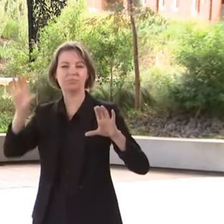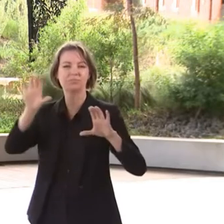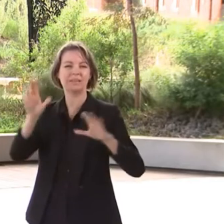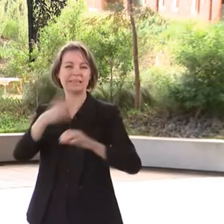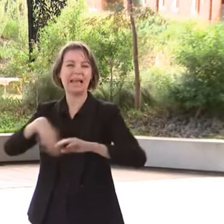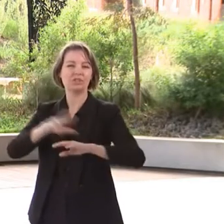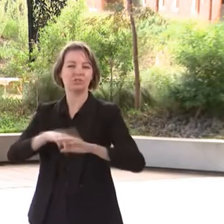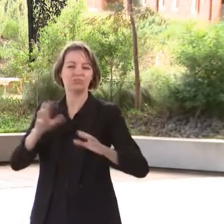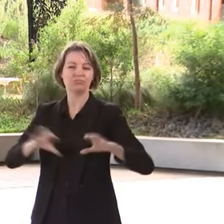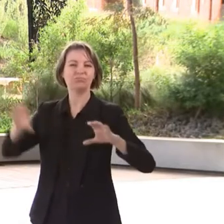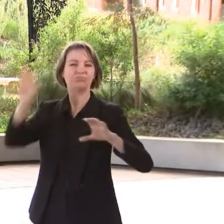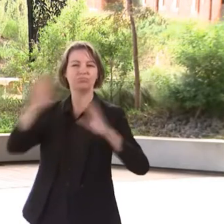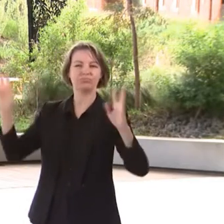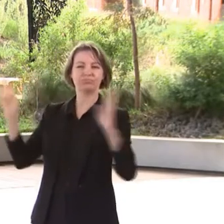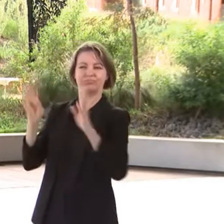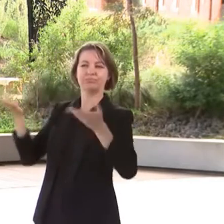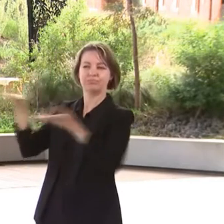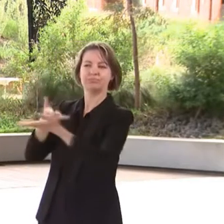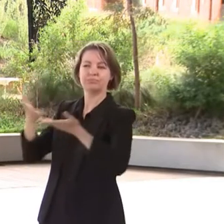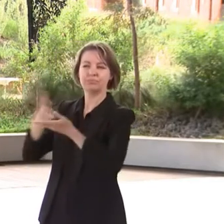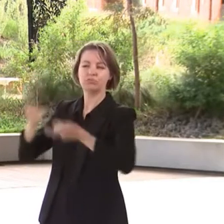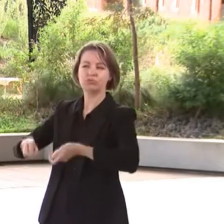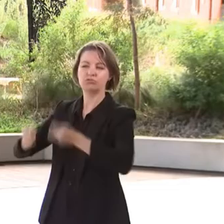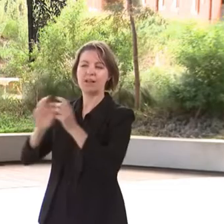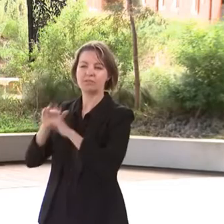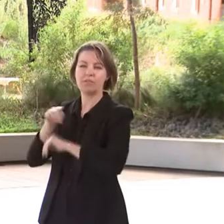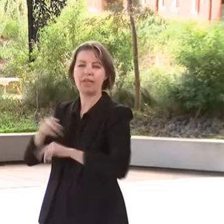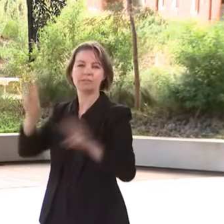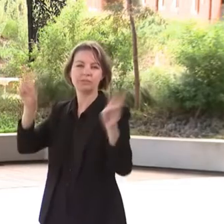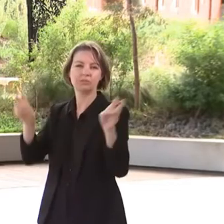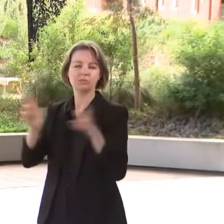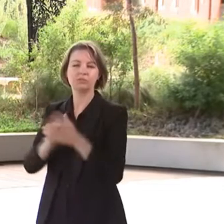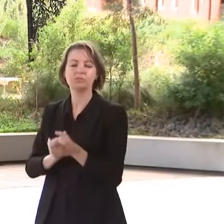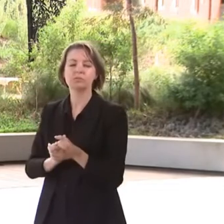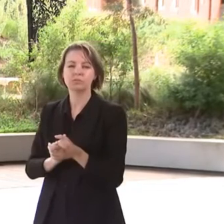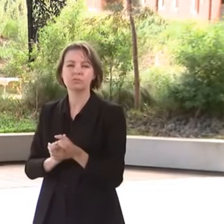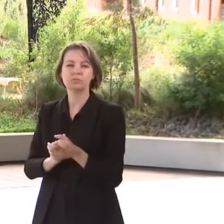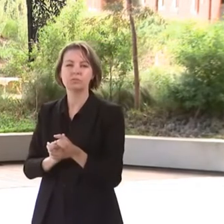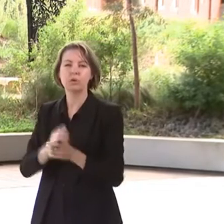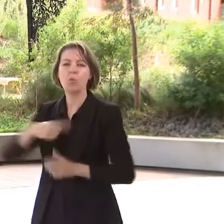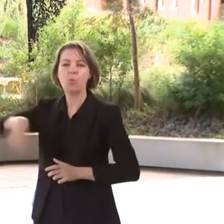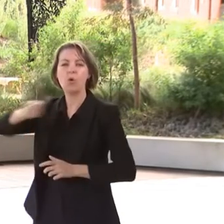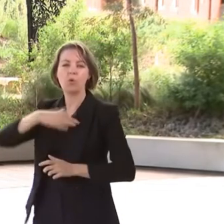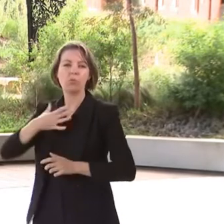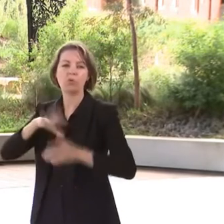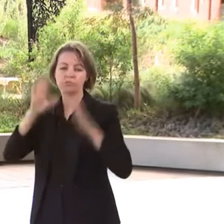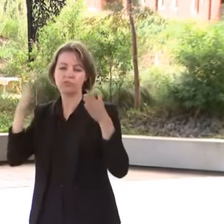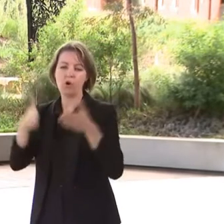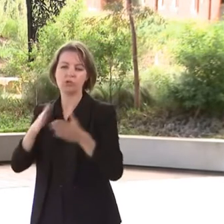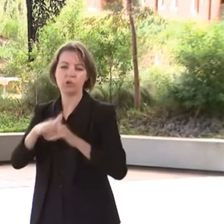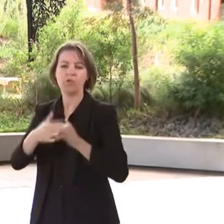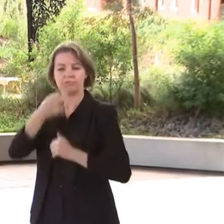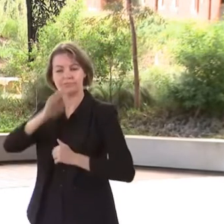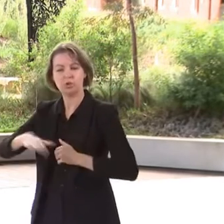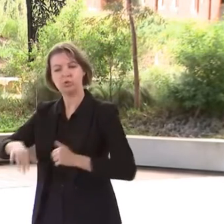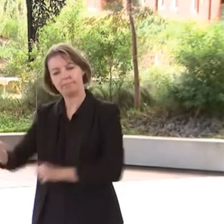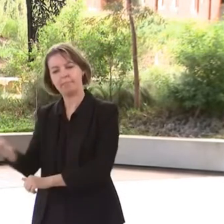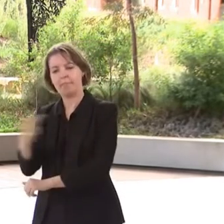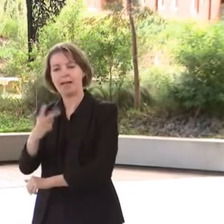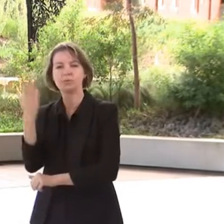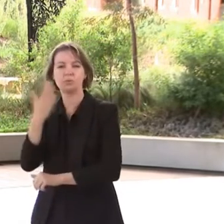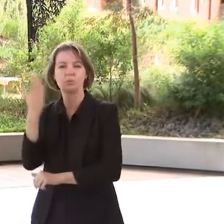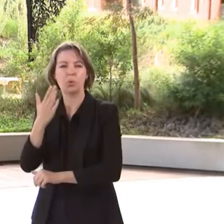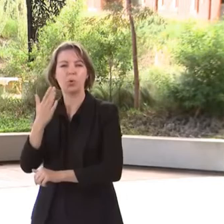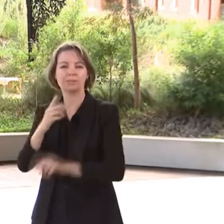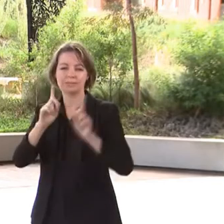main, I think it was encouraging that most states, well, certainly most states are focused on getting kids back in the classroom on day one. We are working